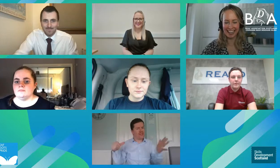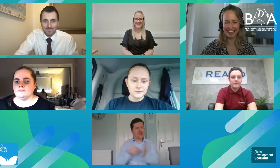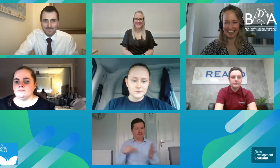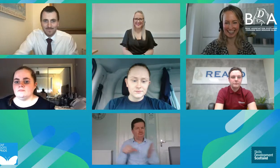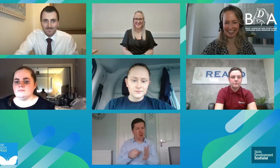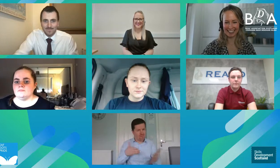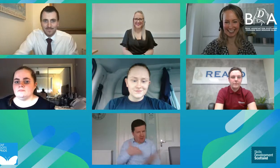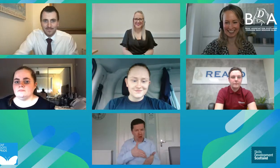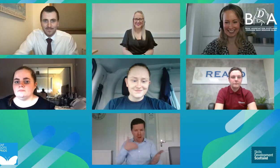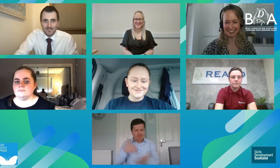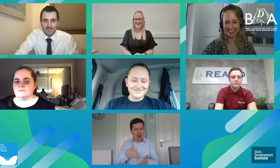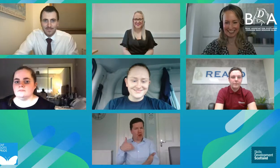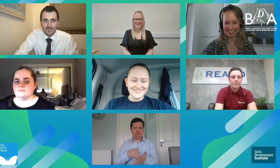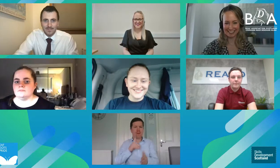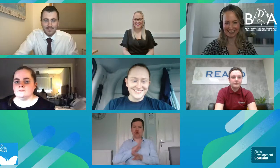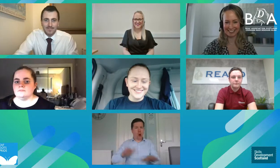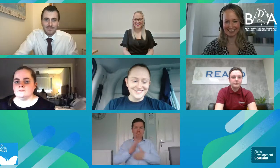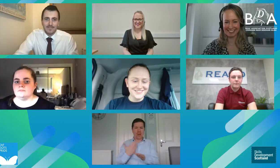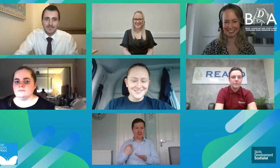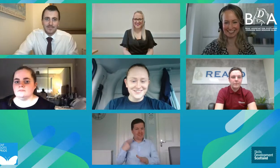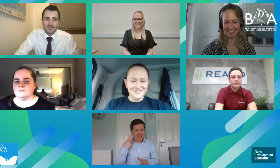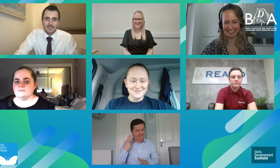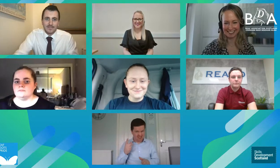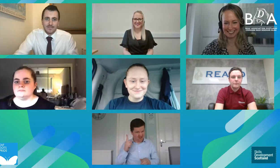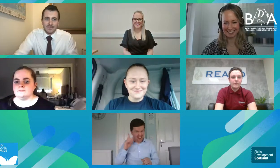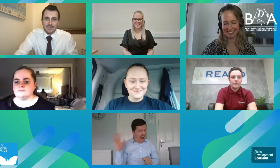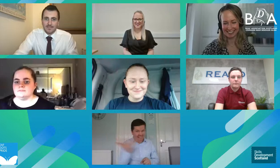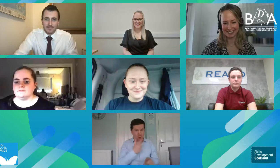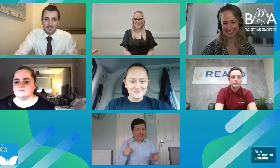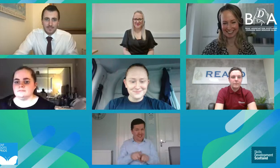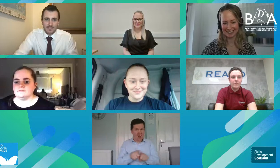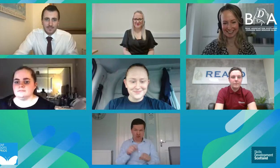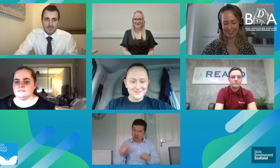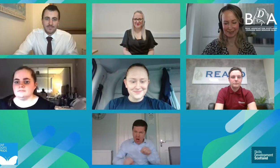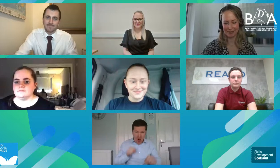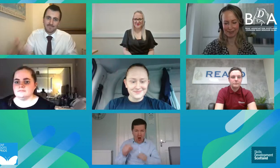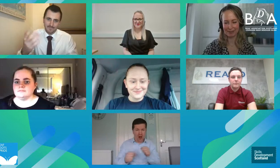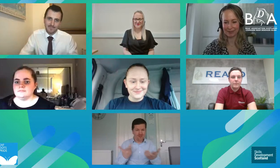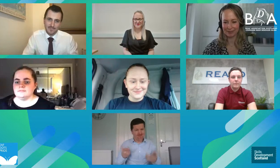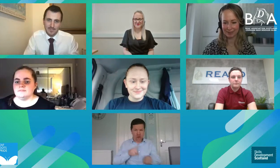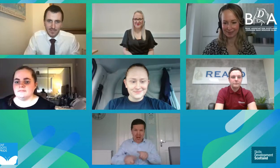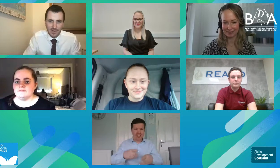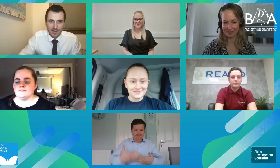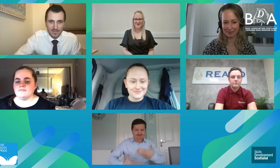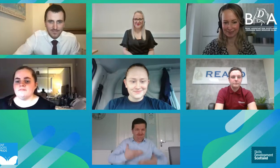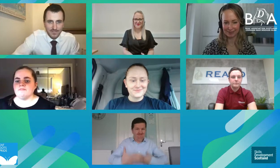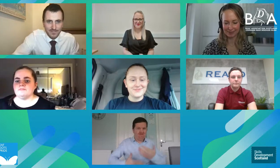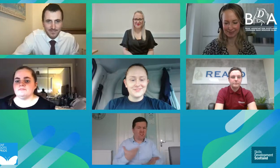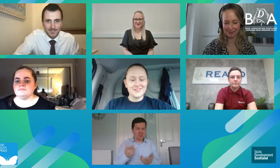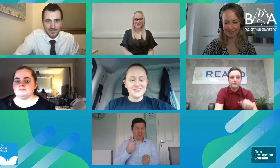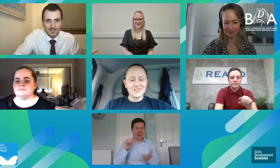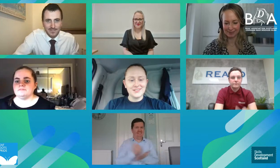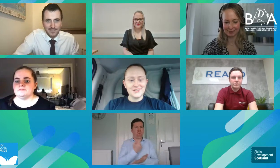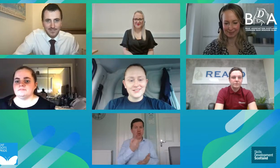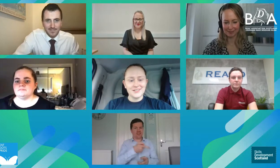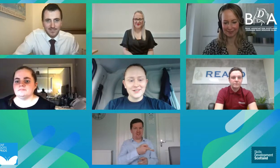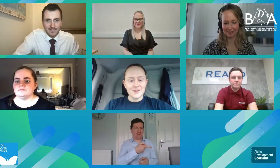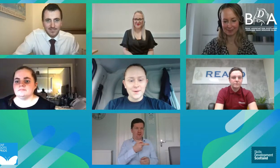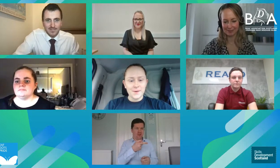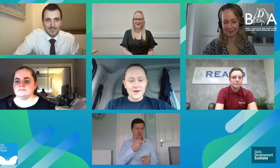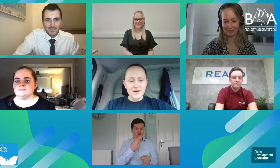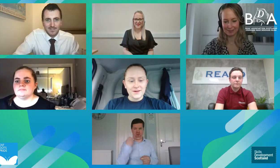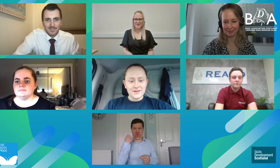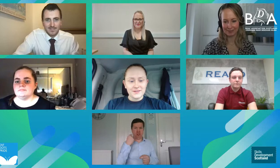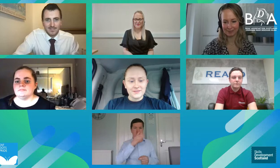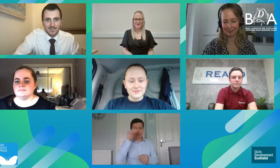isn't directed at you. But yeah, so it was very challenging and it was a struggle for me. But I